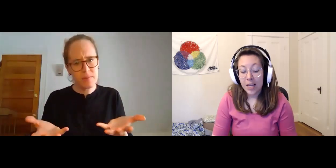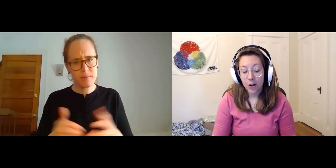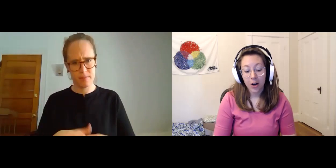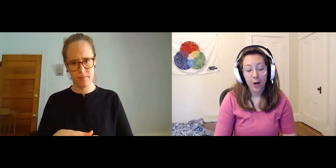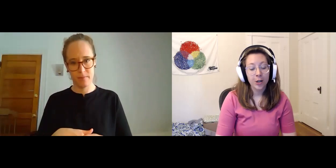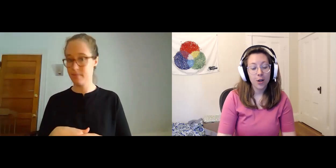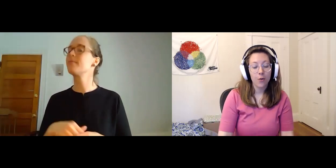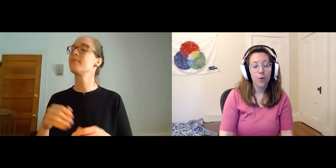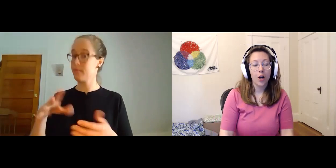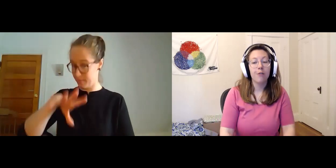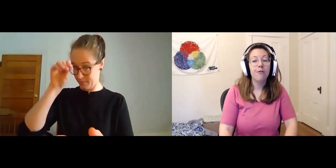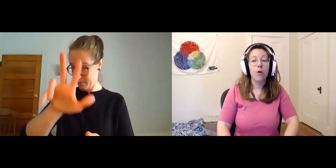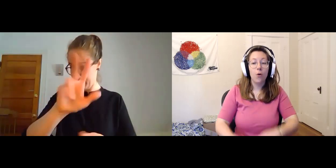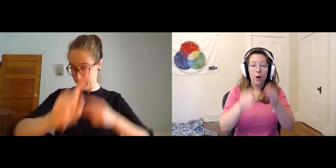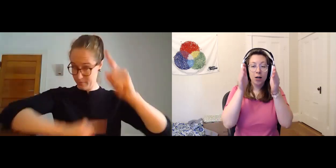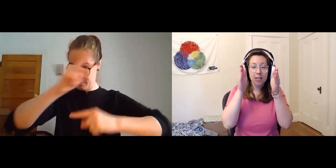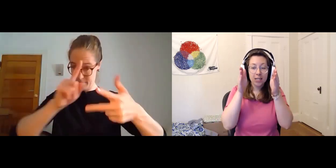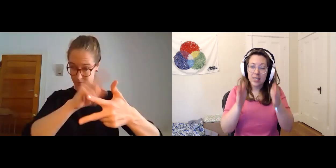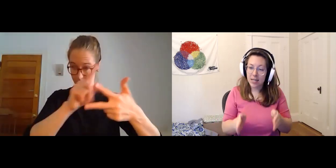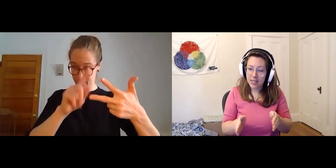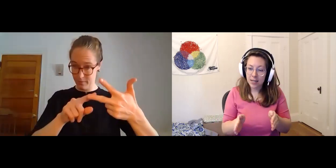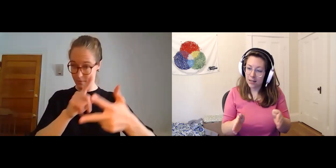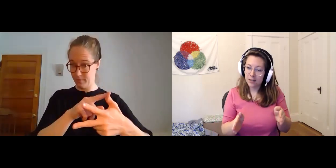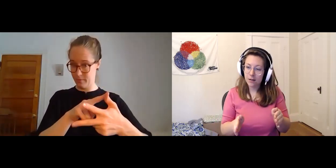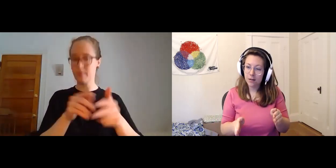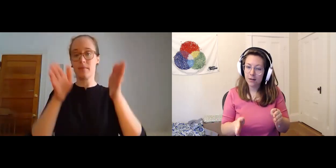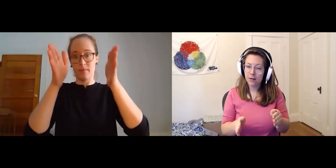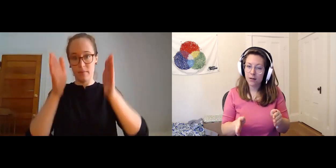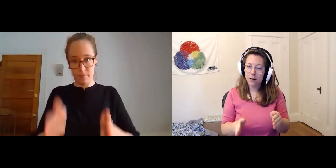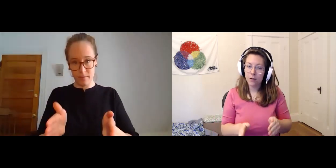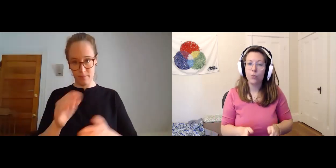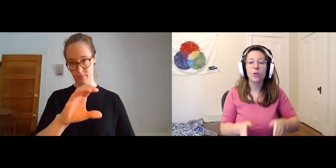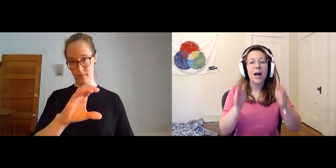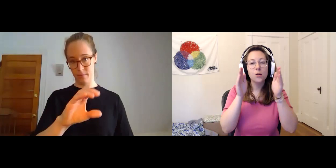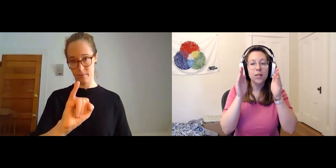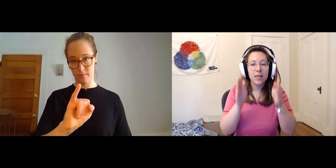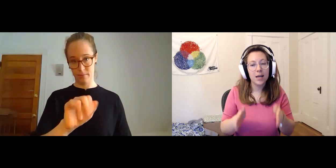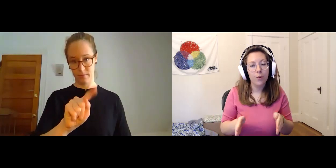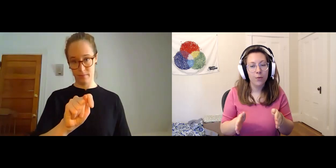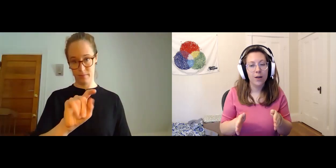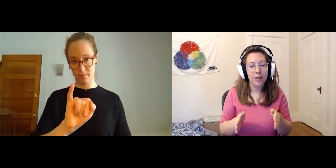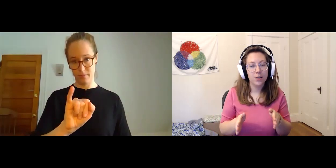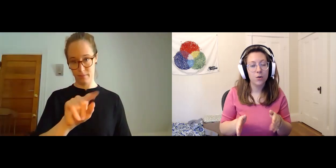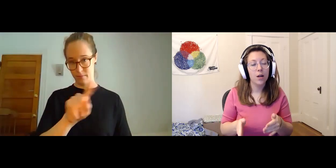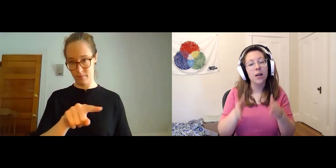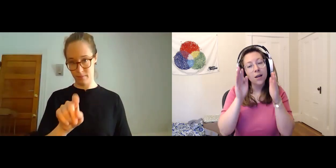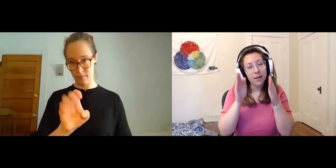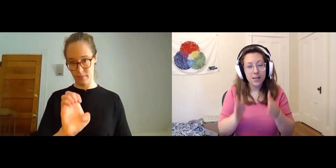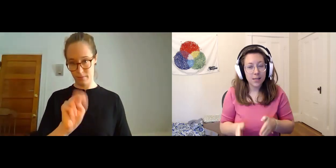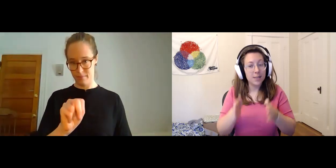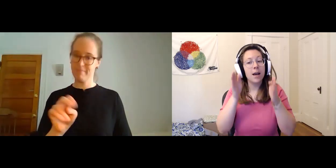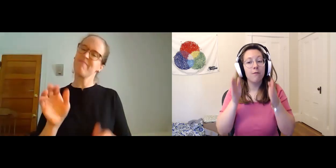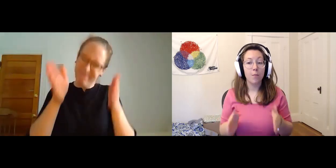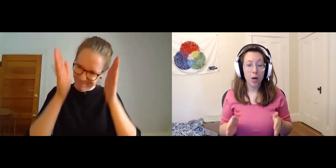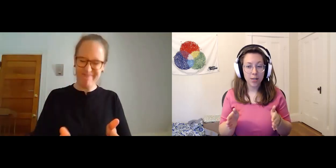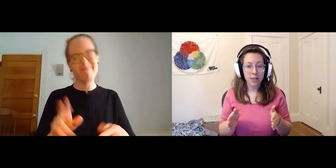And we learned the word for citizen, which, as we said when we read this story, this